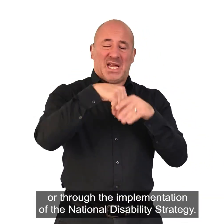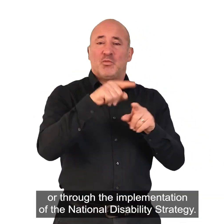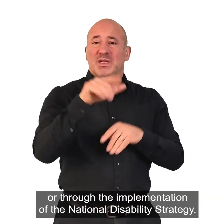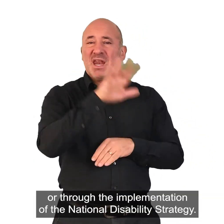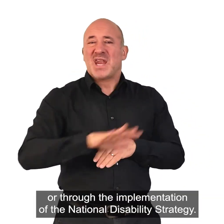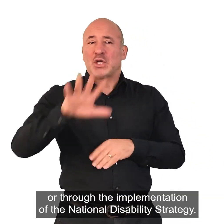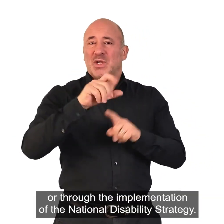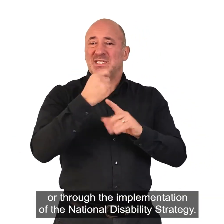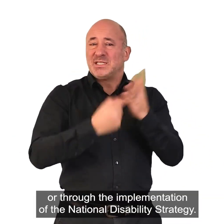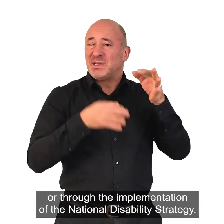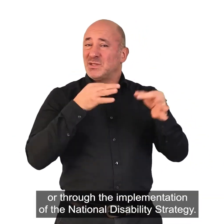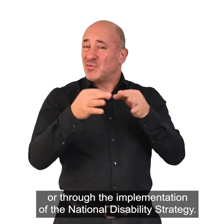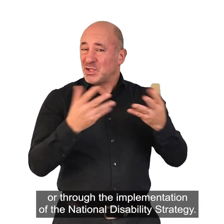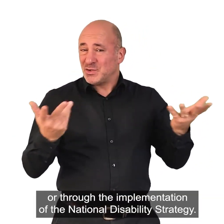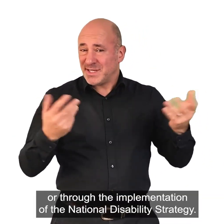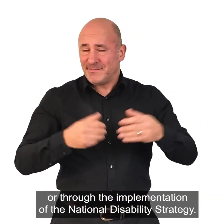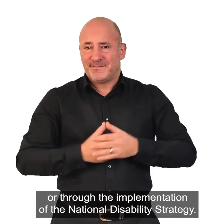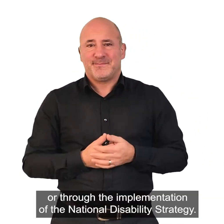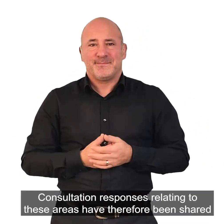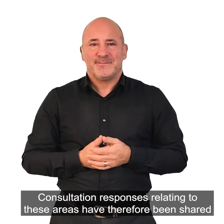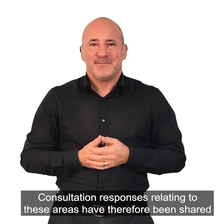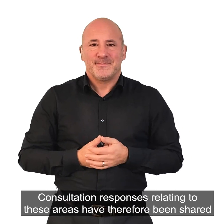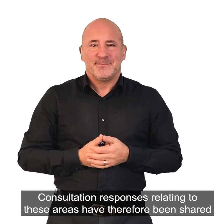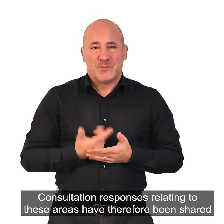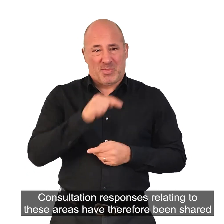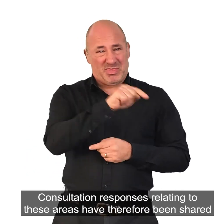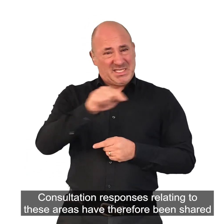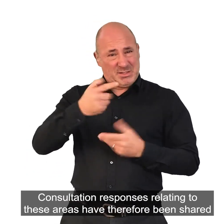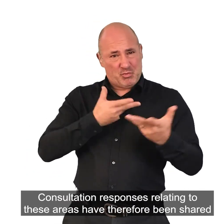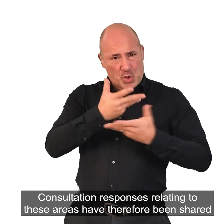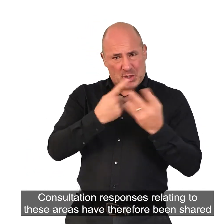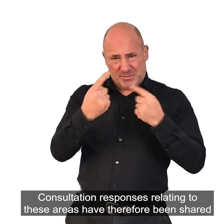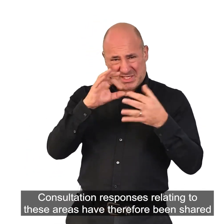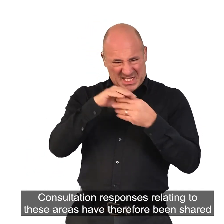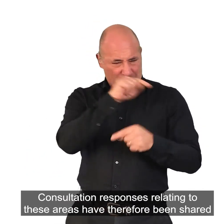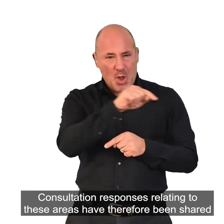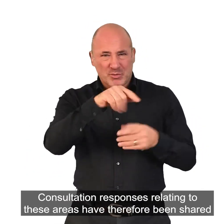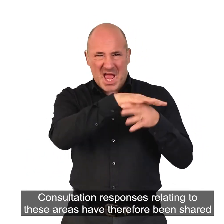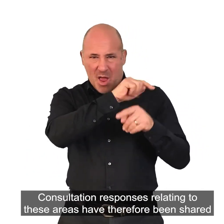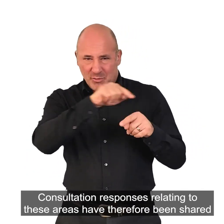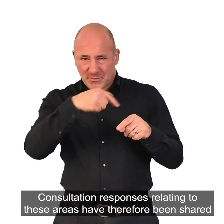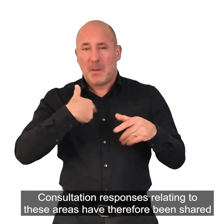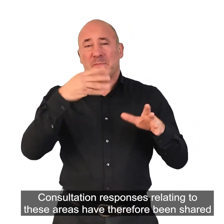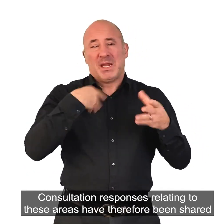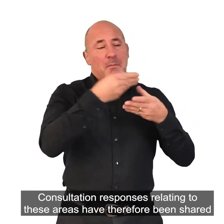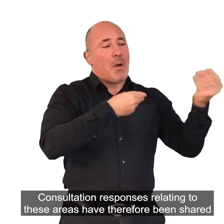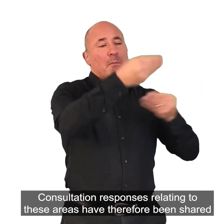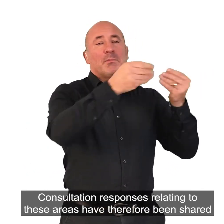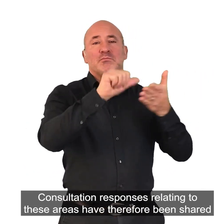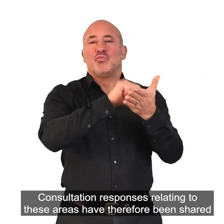through the implementation of the National Disability Strategy. Consultation responses relating to these areas have therefore